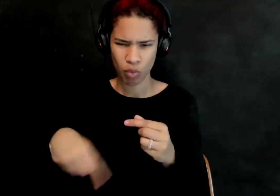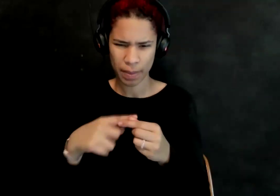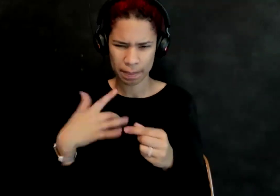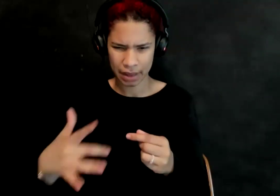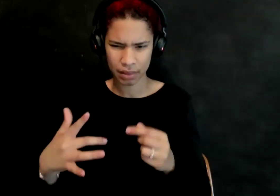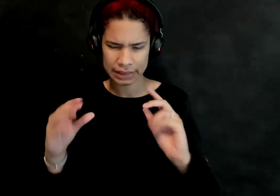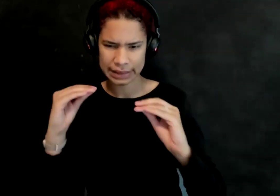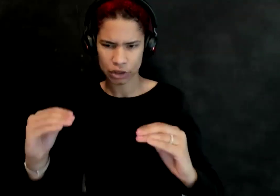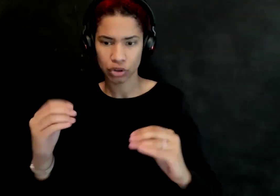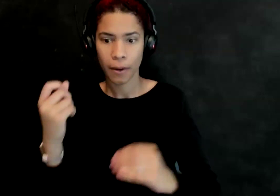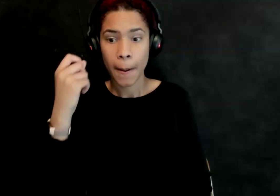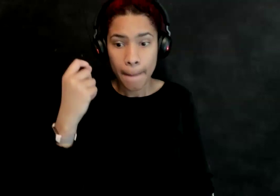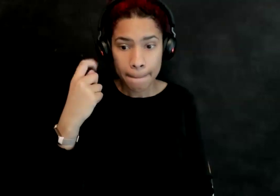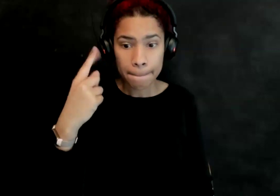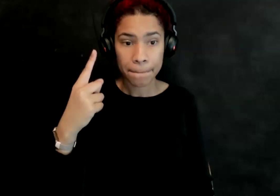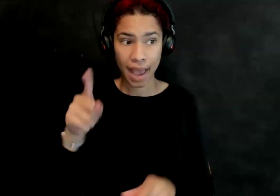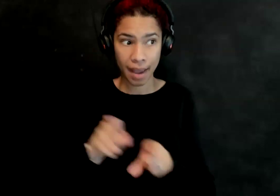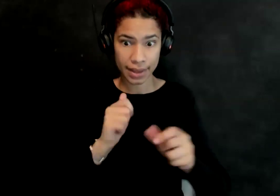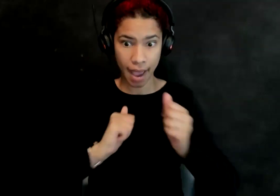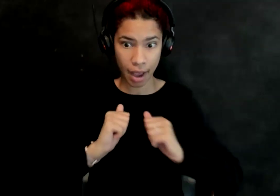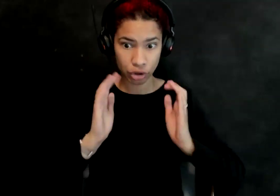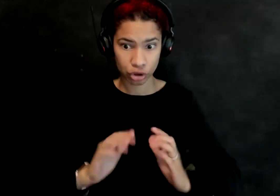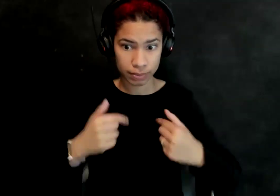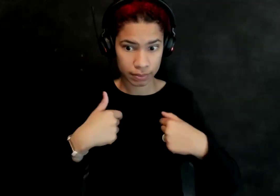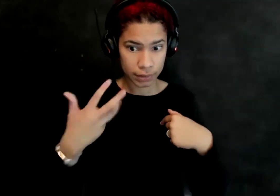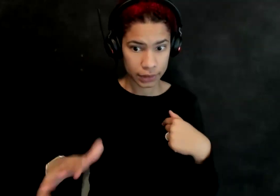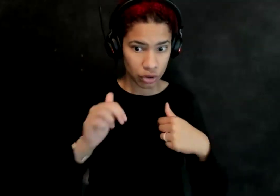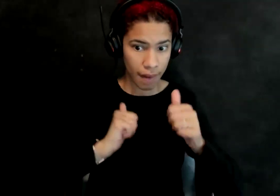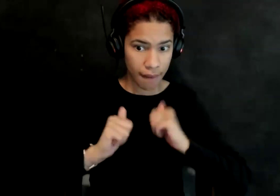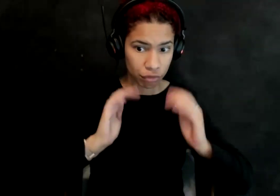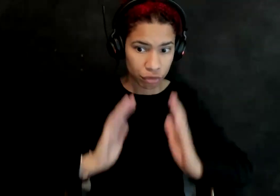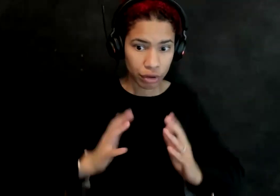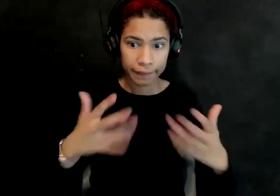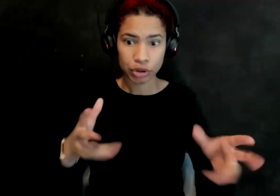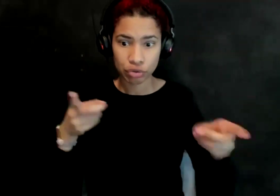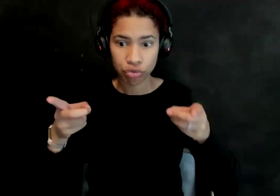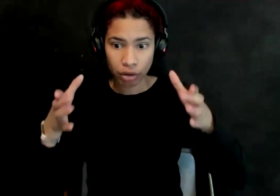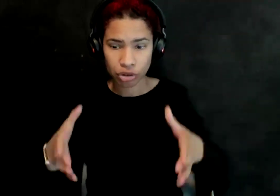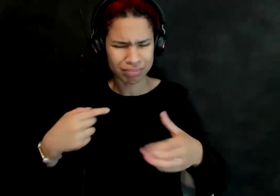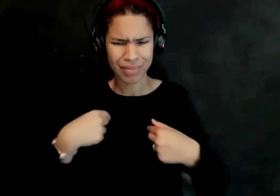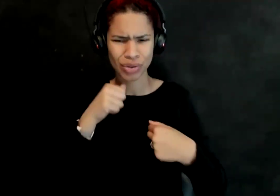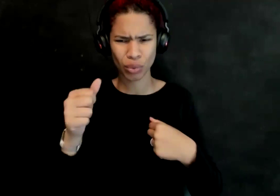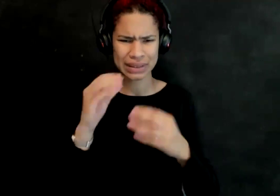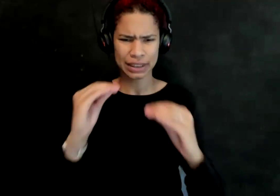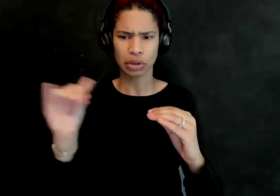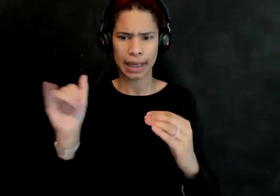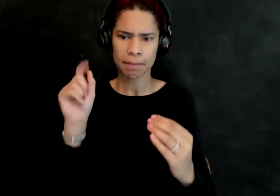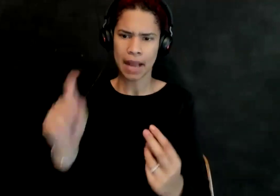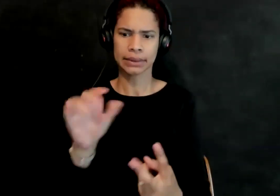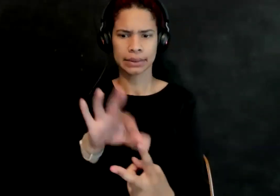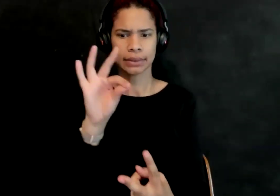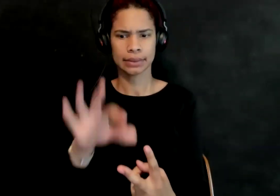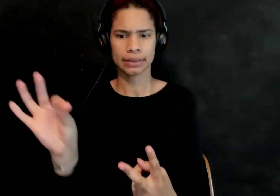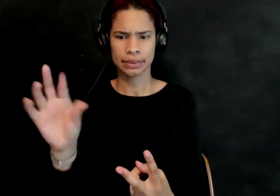fact, as an actor, as a trained actor and as a director, I don't teach it that way, because an